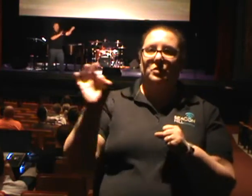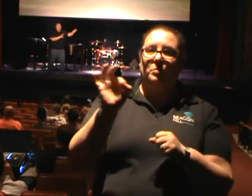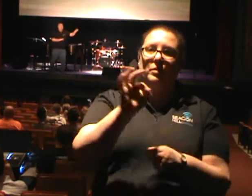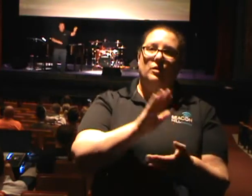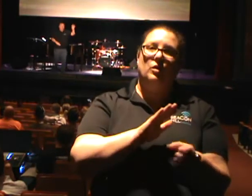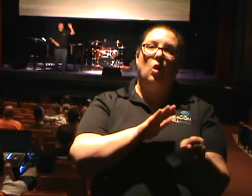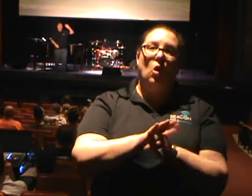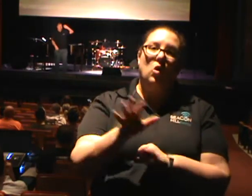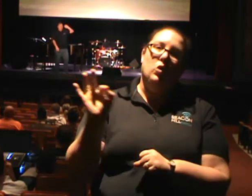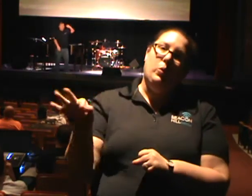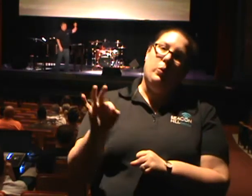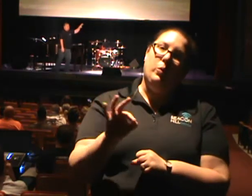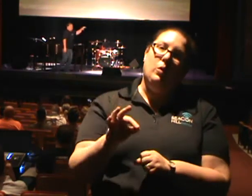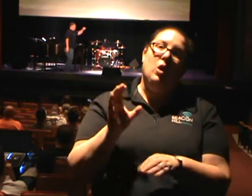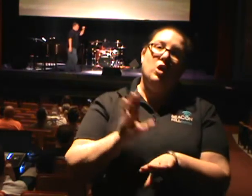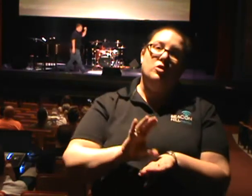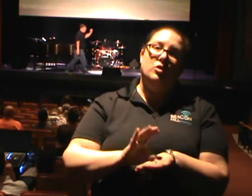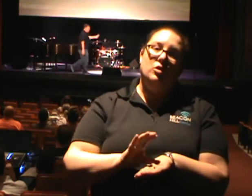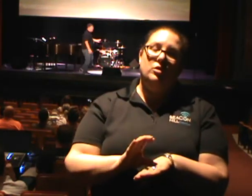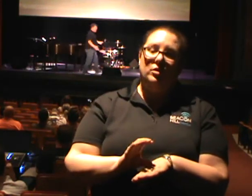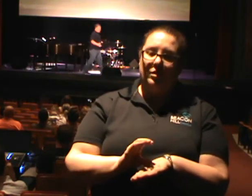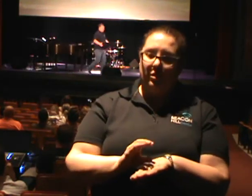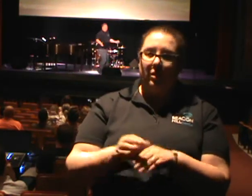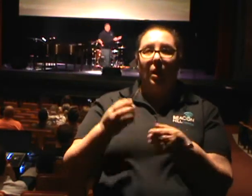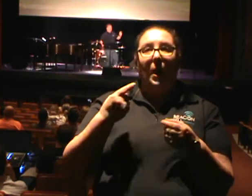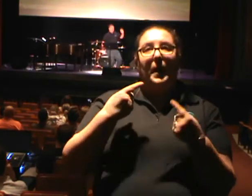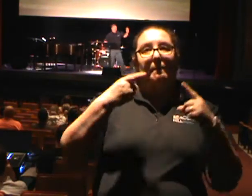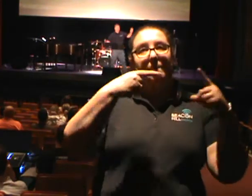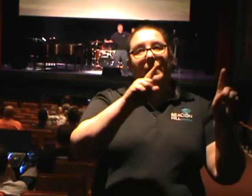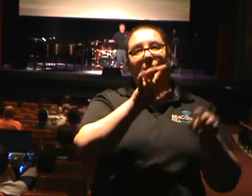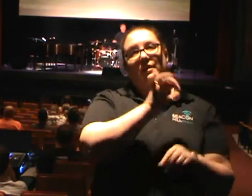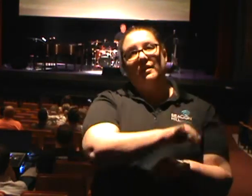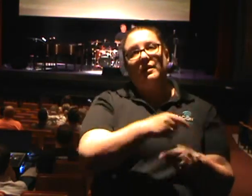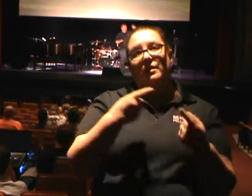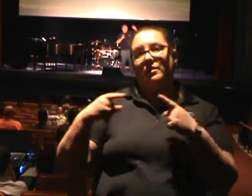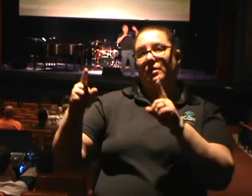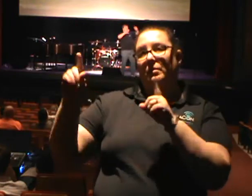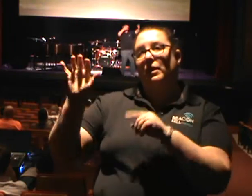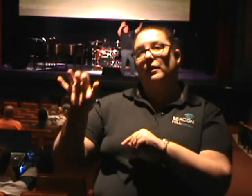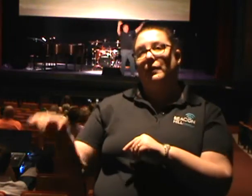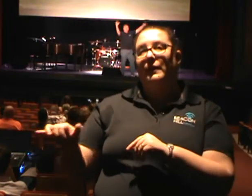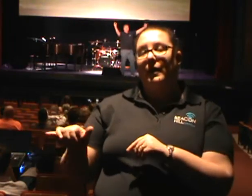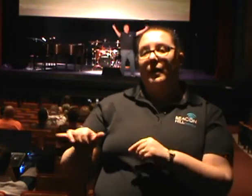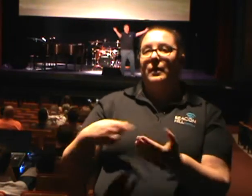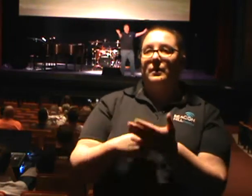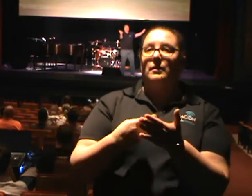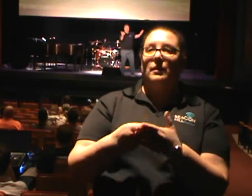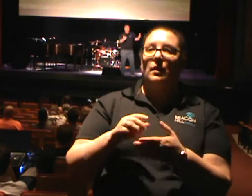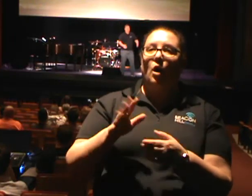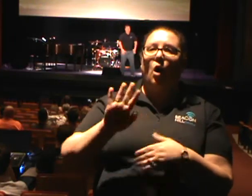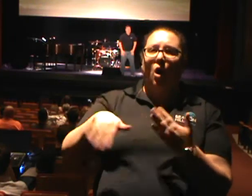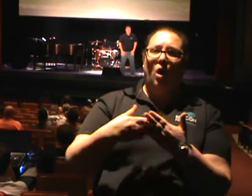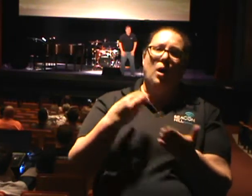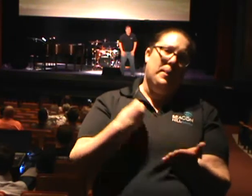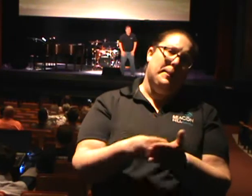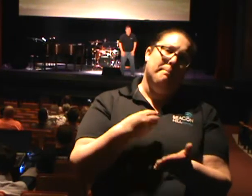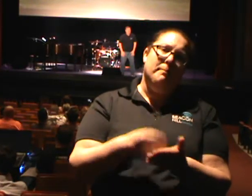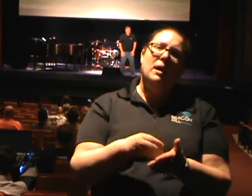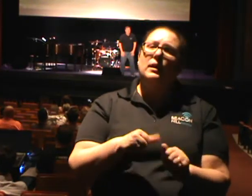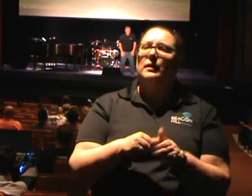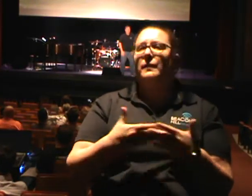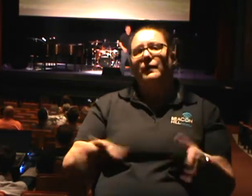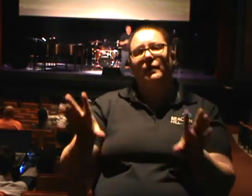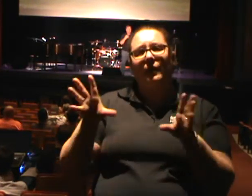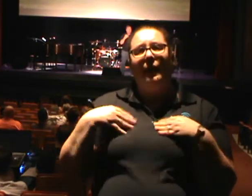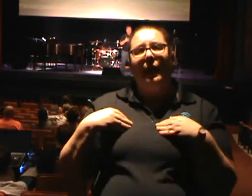are churches that are called abundant this, abundant that. And they're talking about what you can, all this money stuff that you can have in your